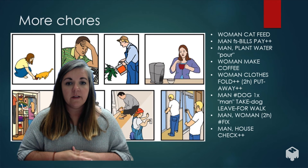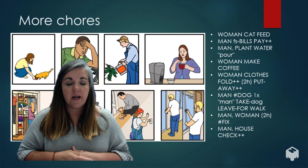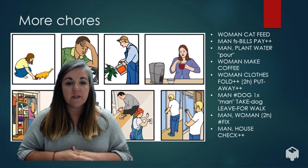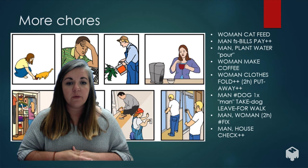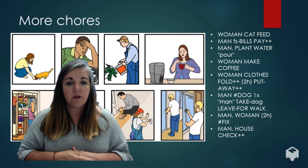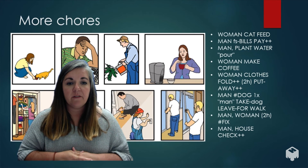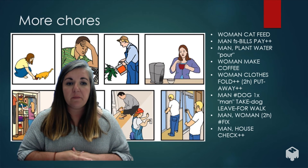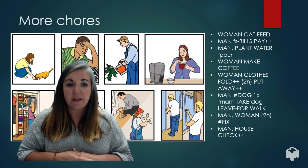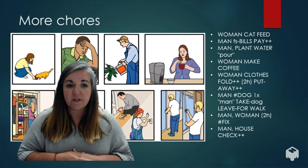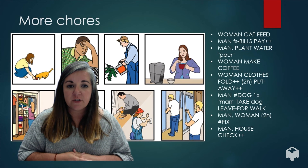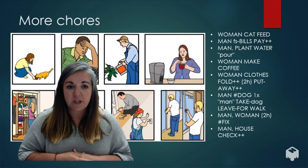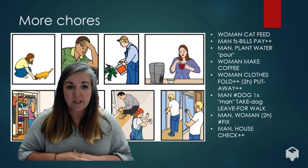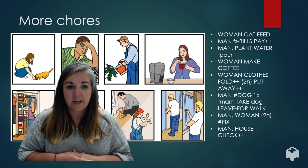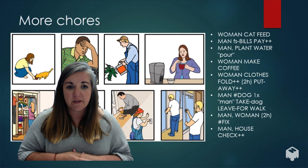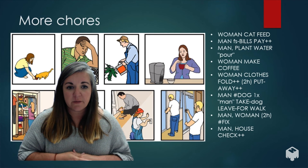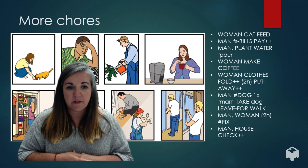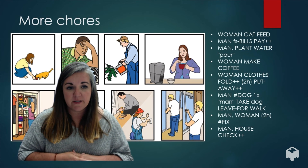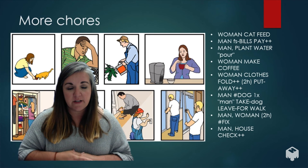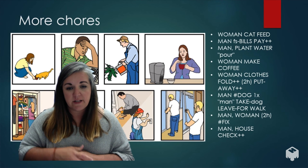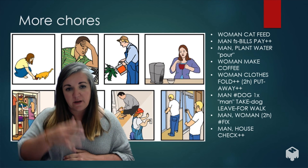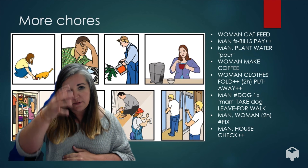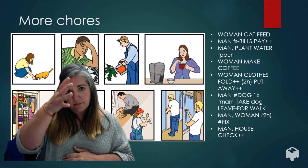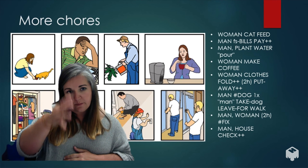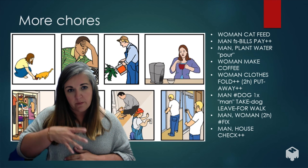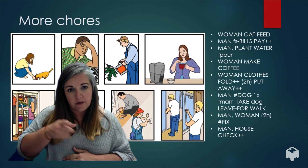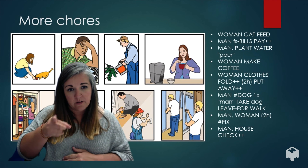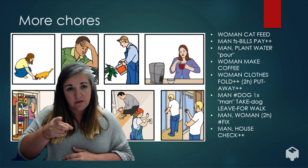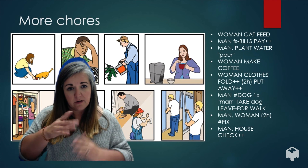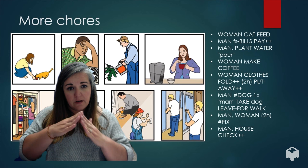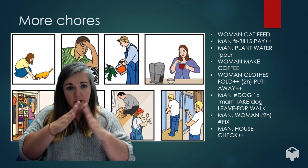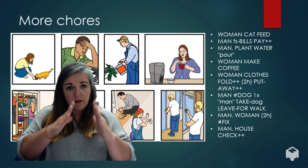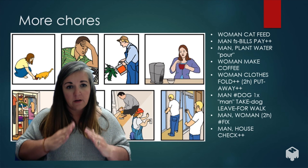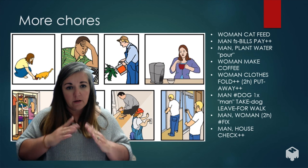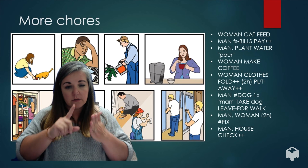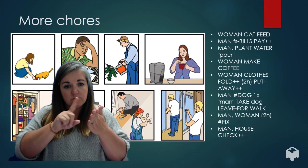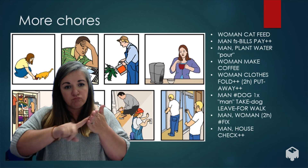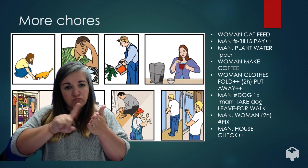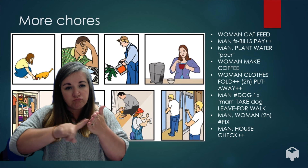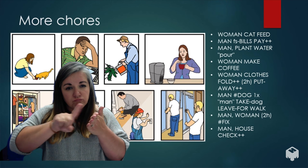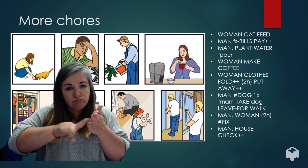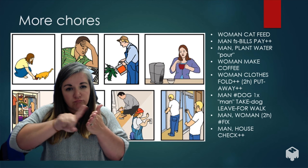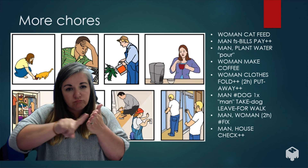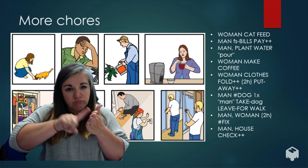All right, and the last one, we have a man just checking out some things in his house.